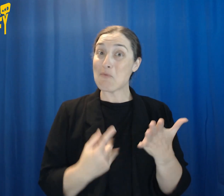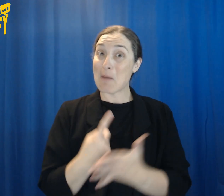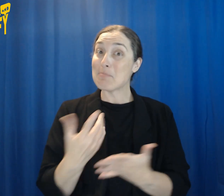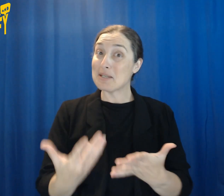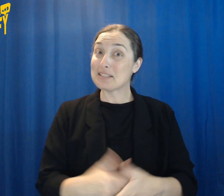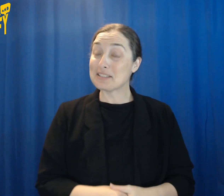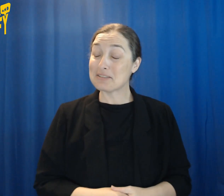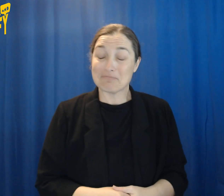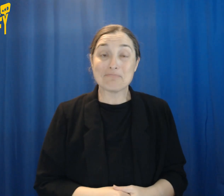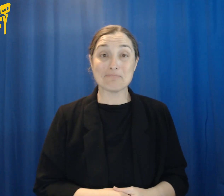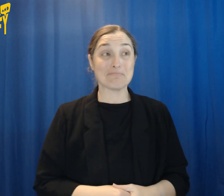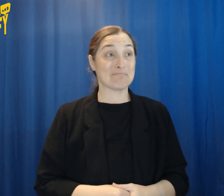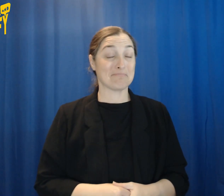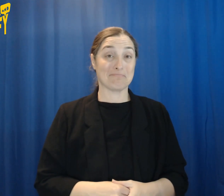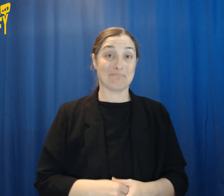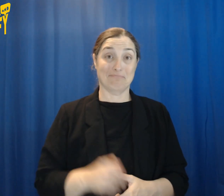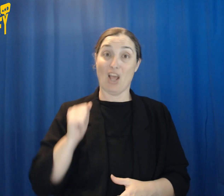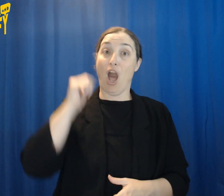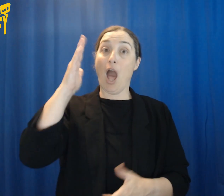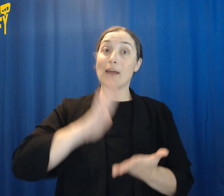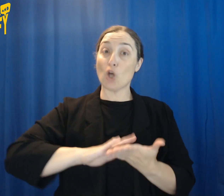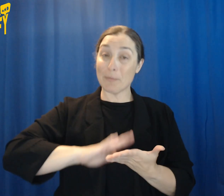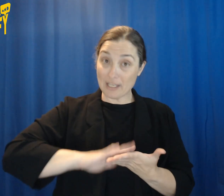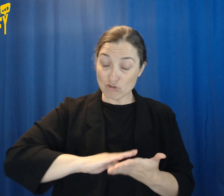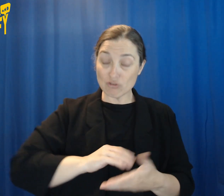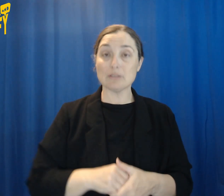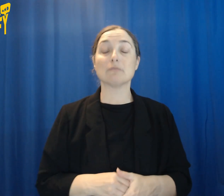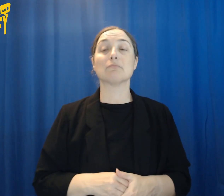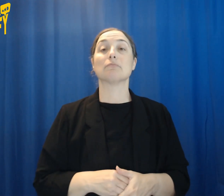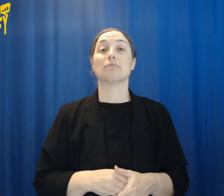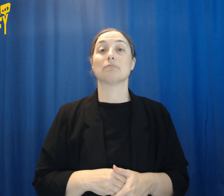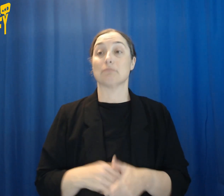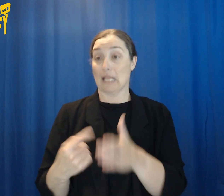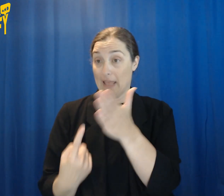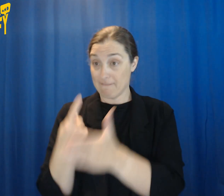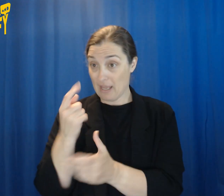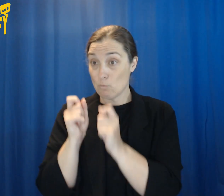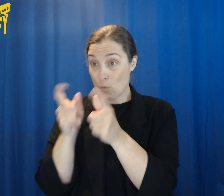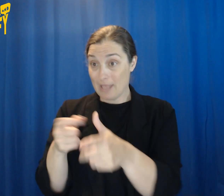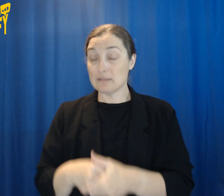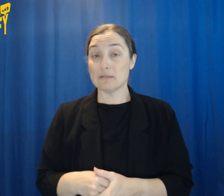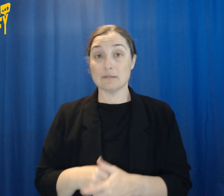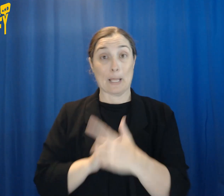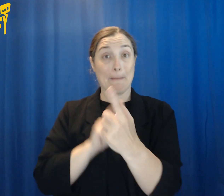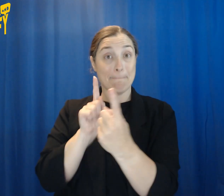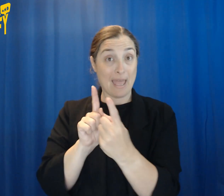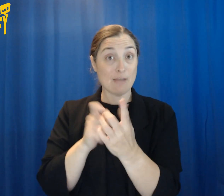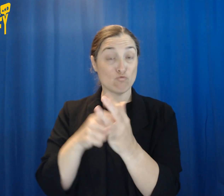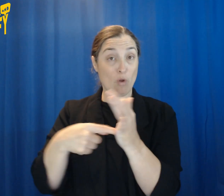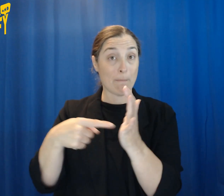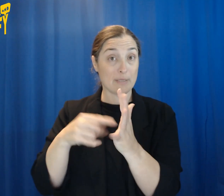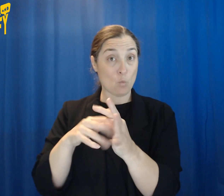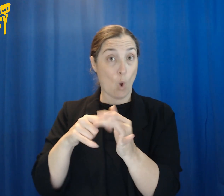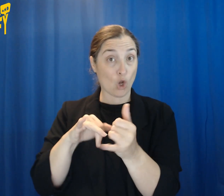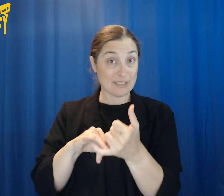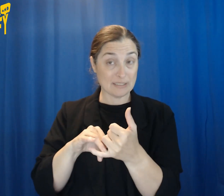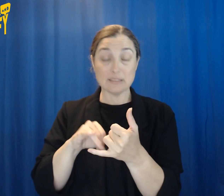Yeah, I got highly commended. I went to the event. I met Robert Watkins, and the rest